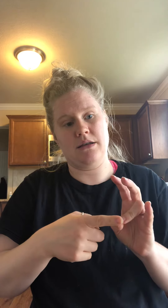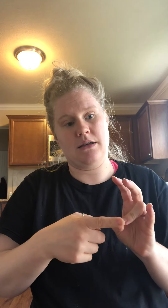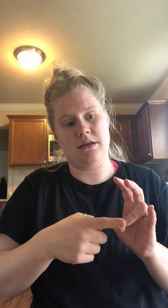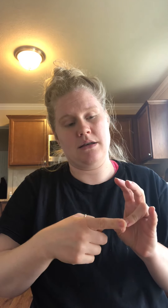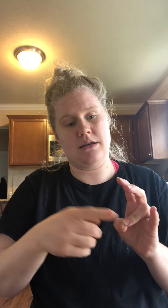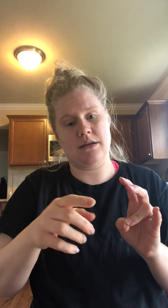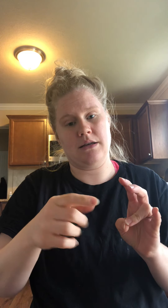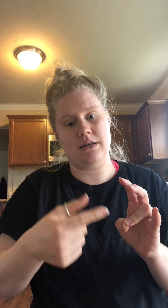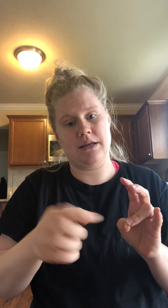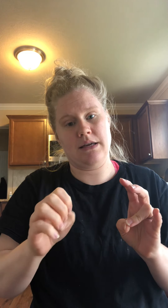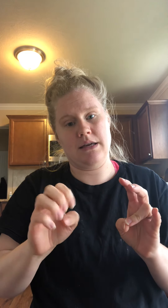geese.